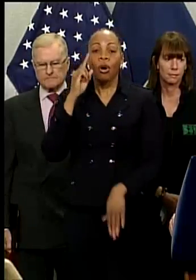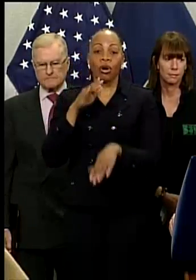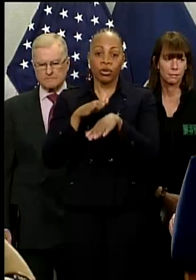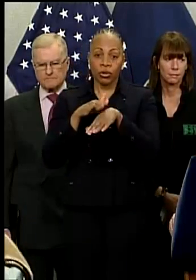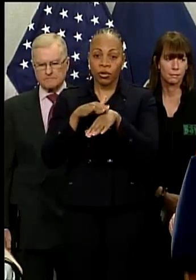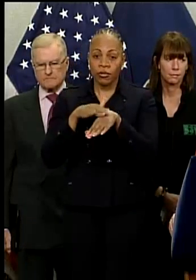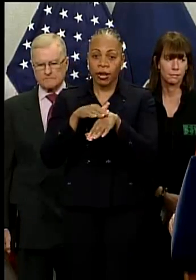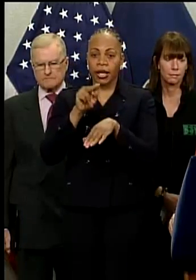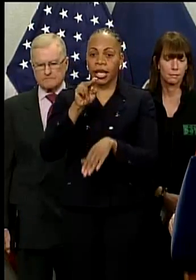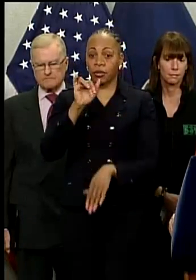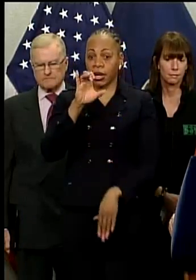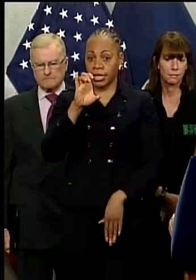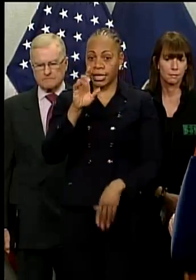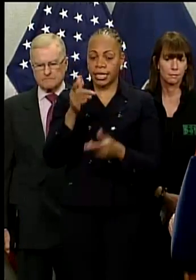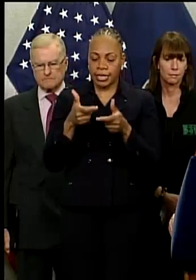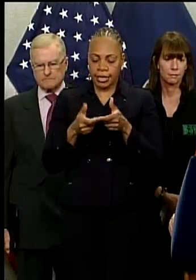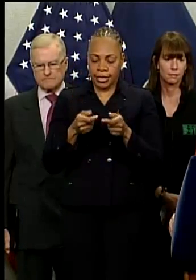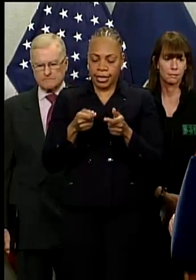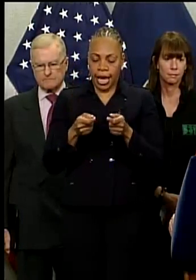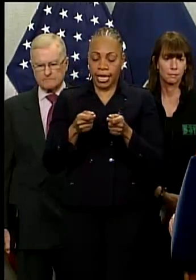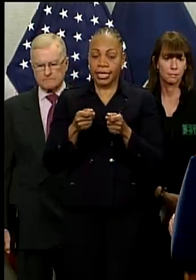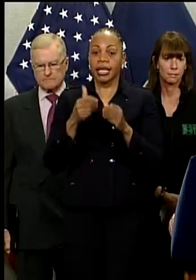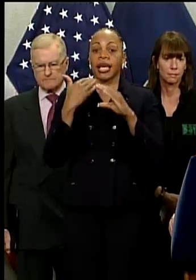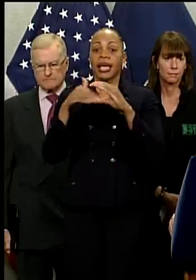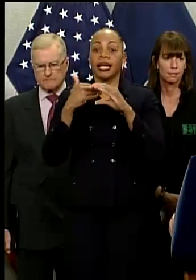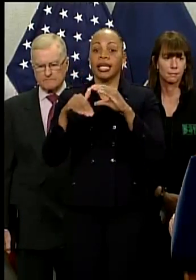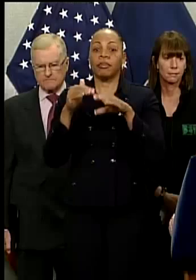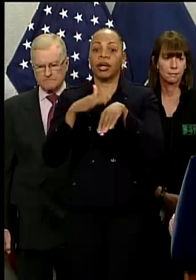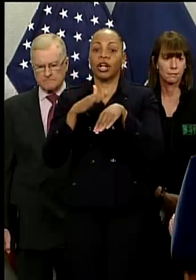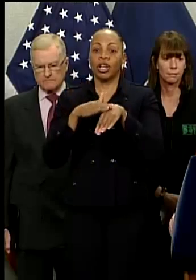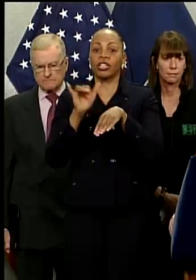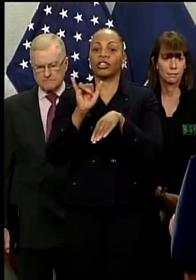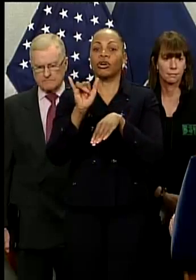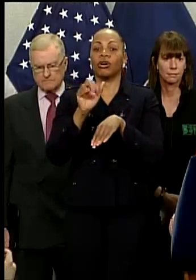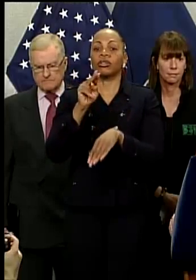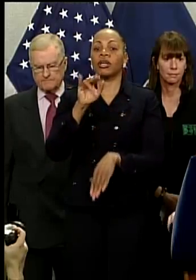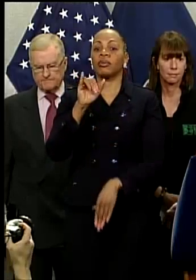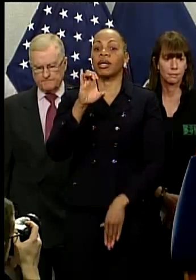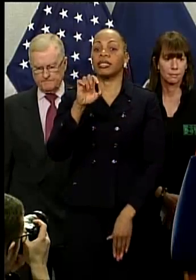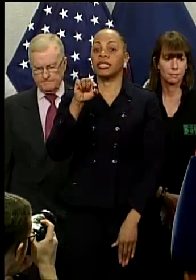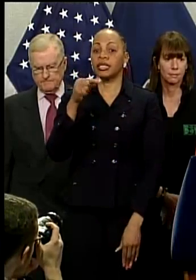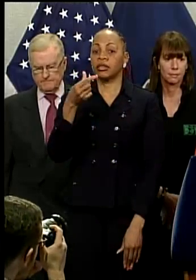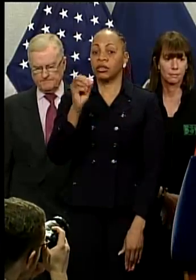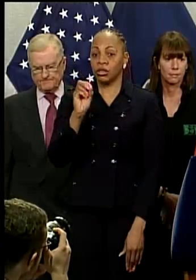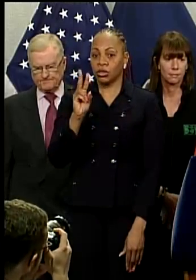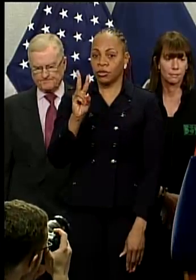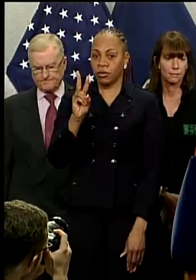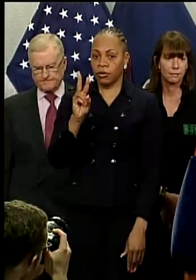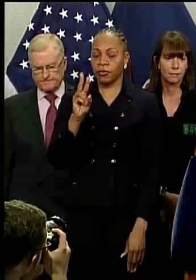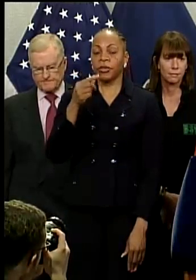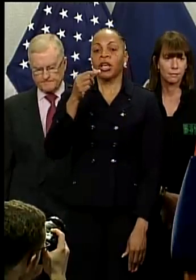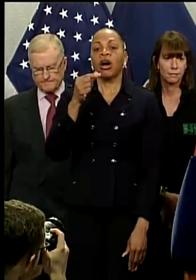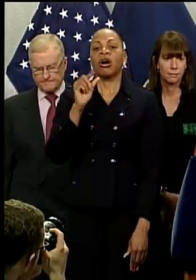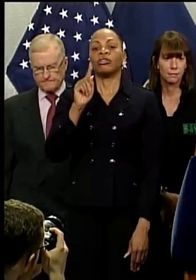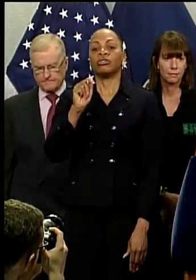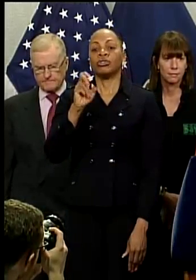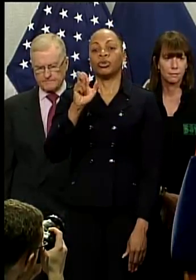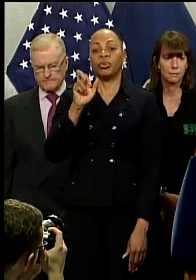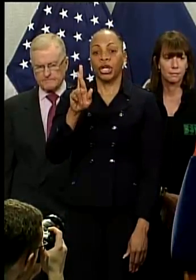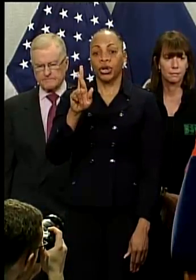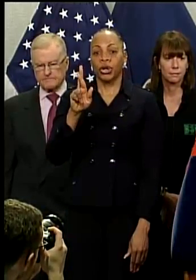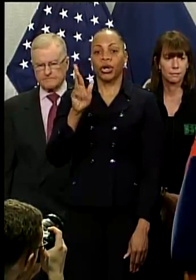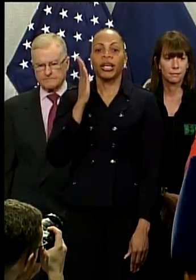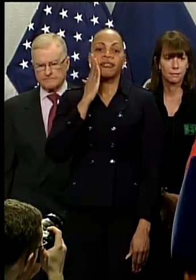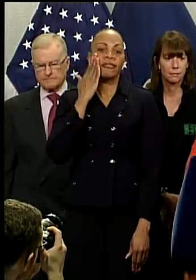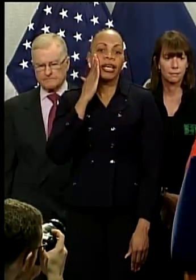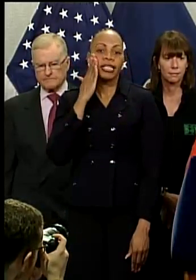NYC text and email alerts, and you can follow NYC.gov on Twitter and Facebook. You can also send a text to